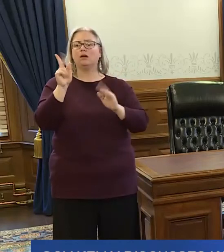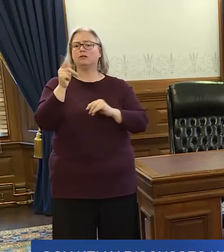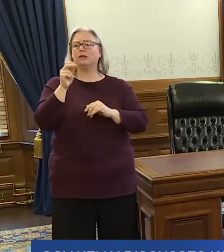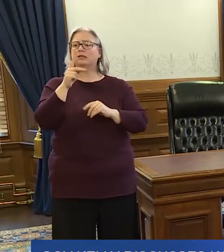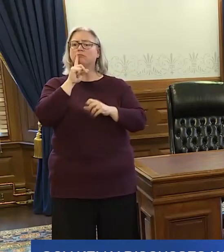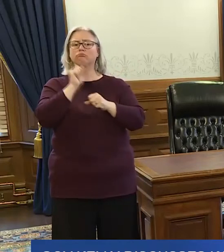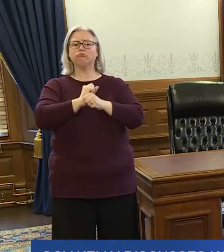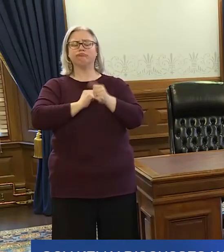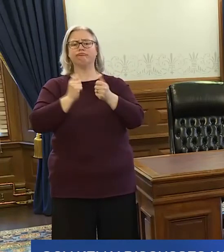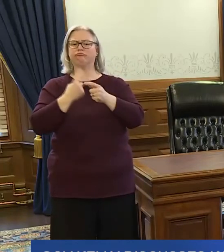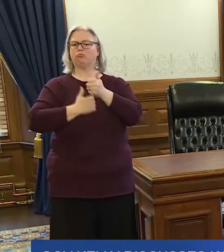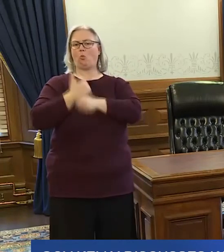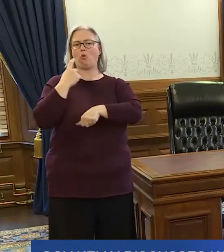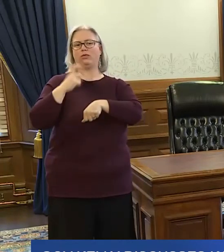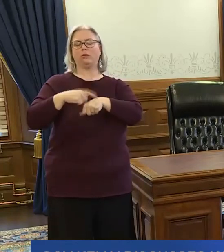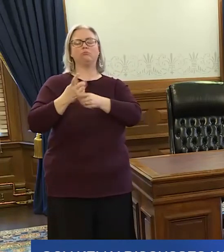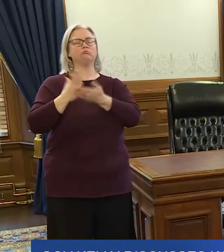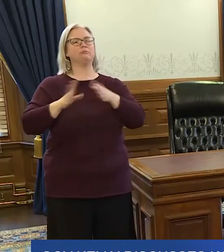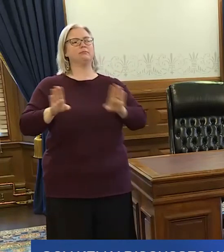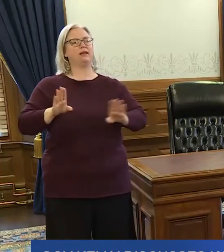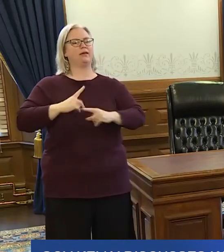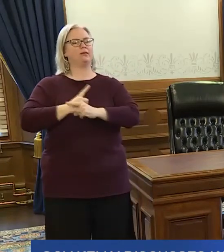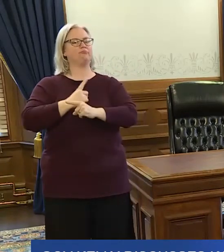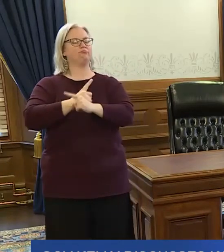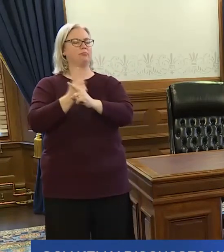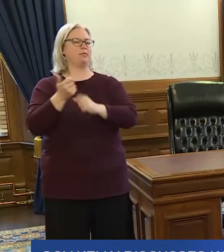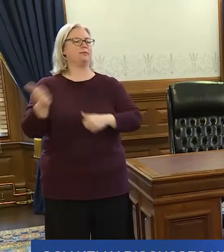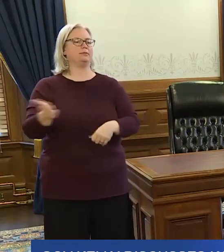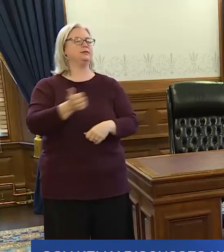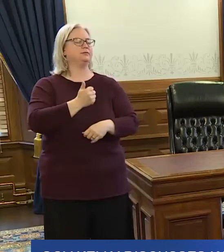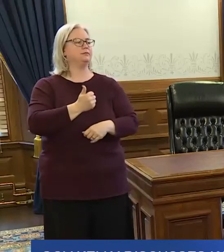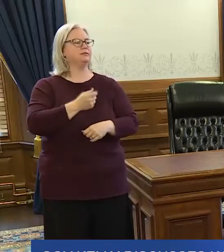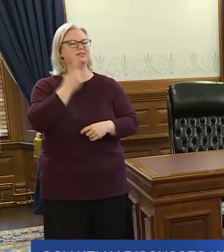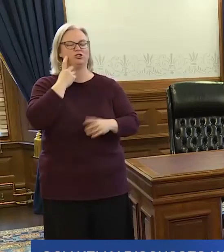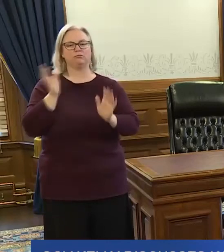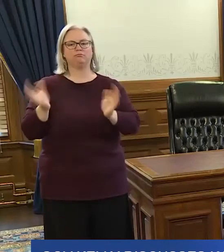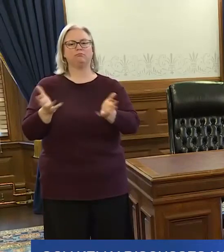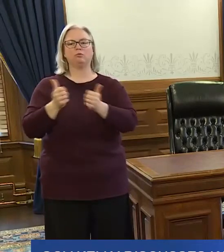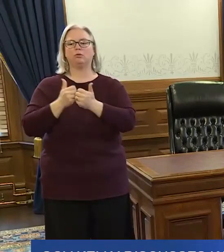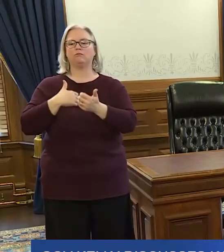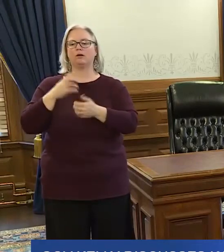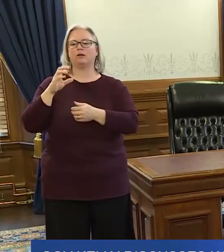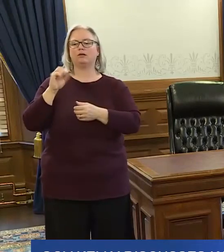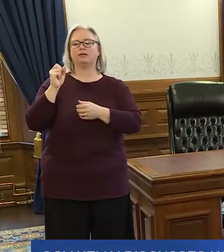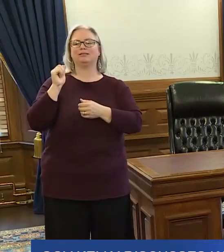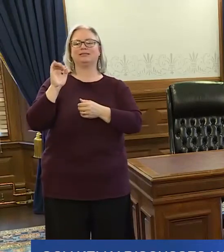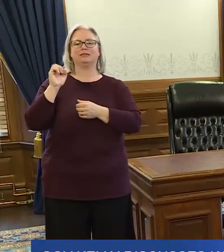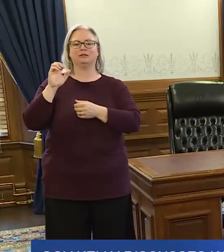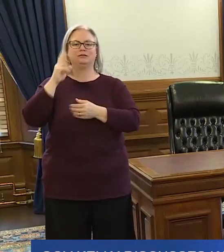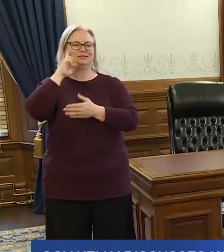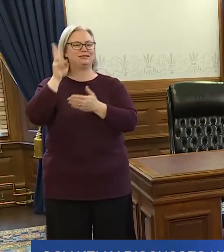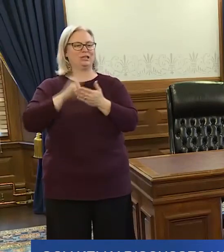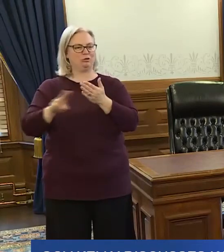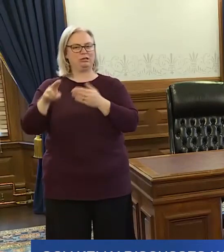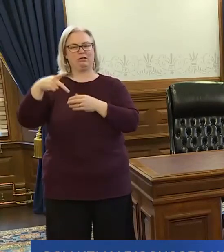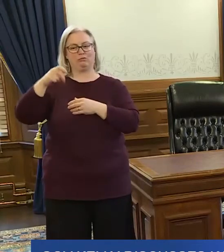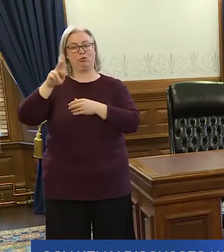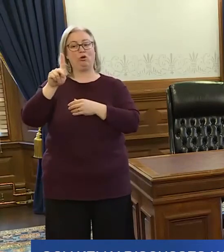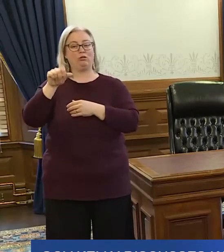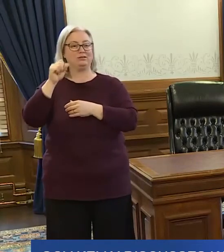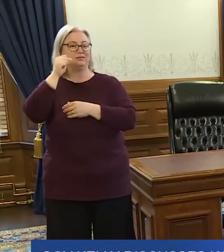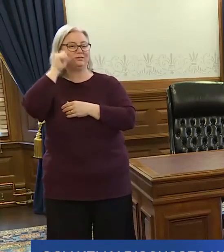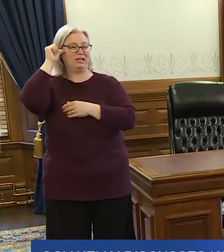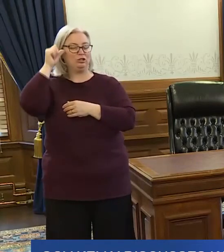behaving themselves. And I was just talking with my Secretary of Wildlife and Parks yesterday, and he